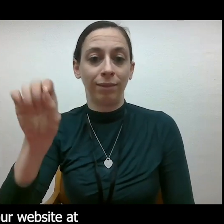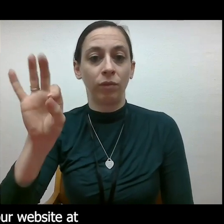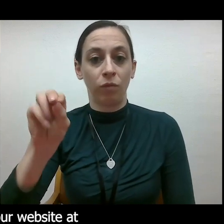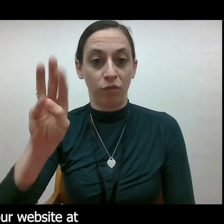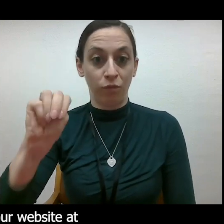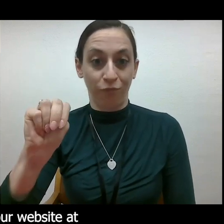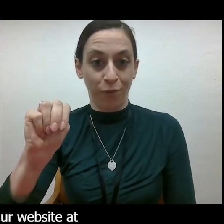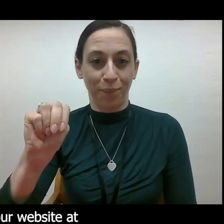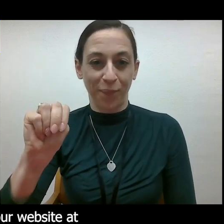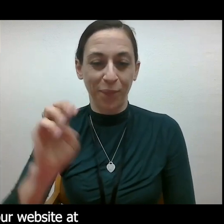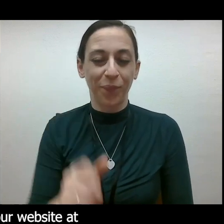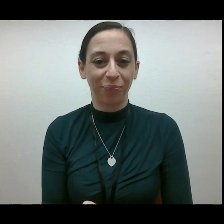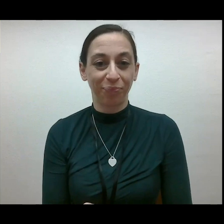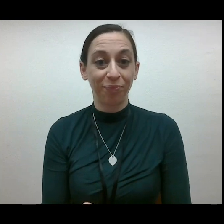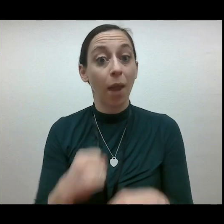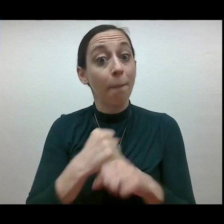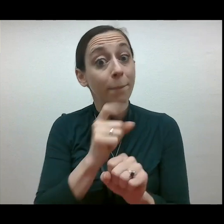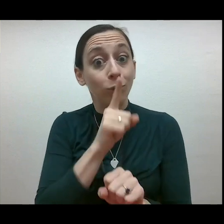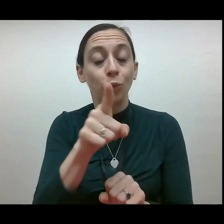gov.texas/organization/policy-form.